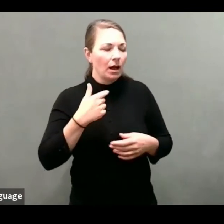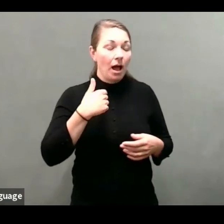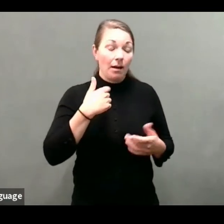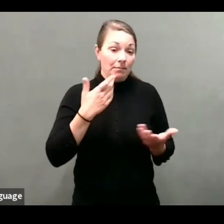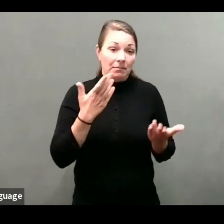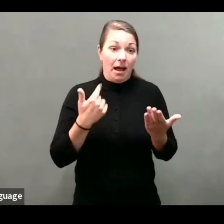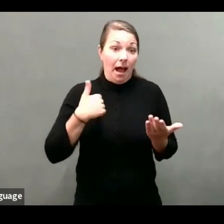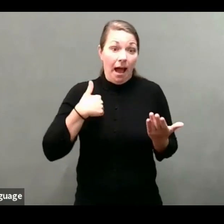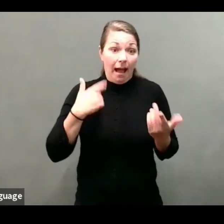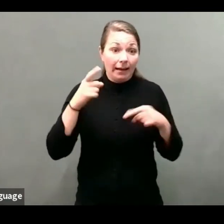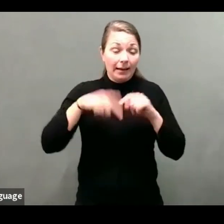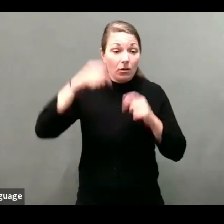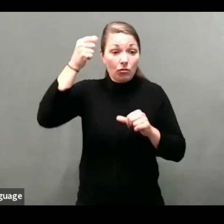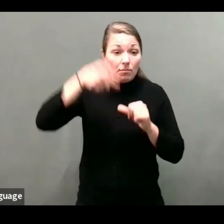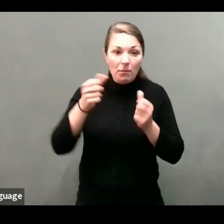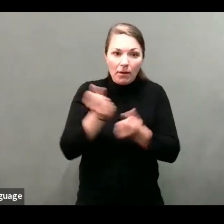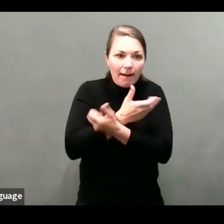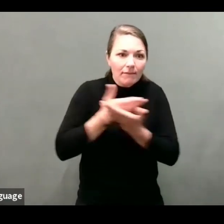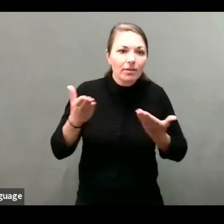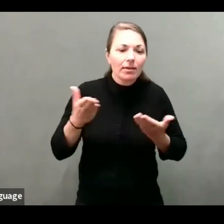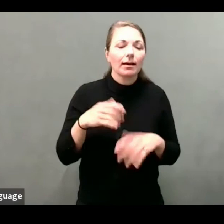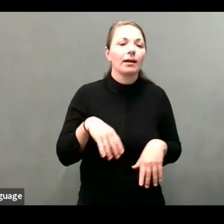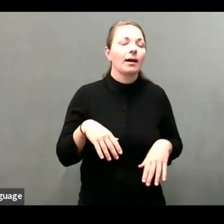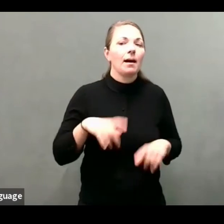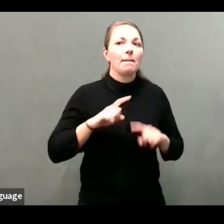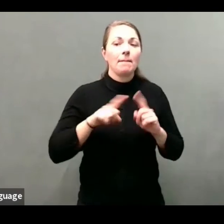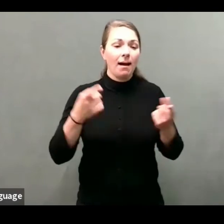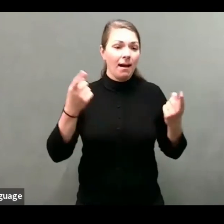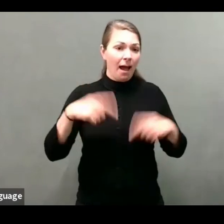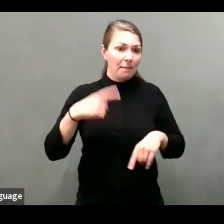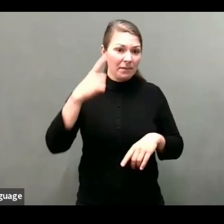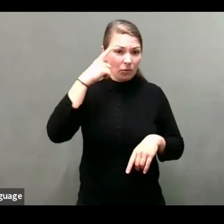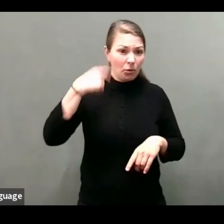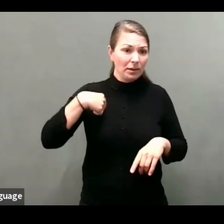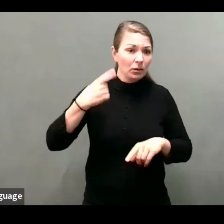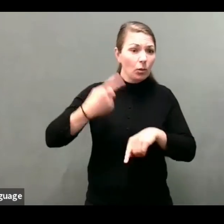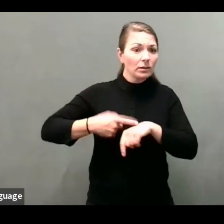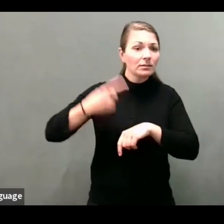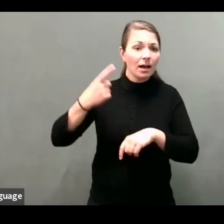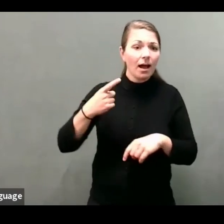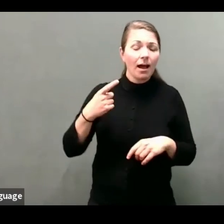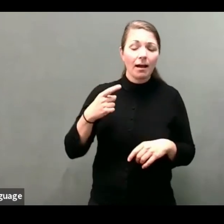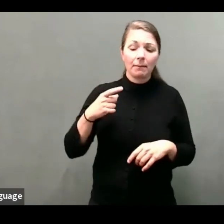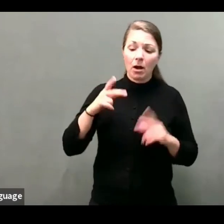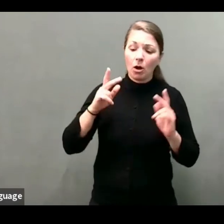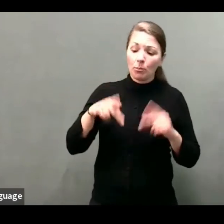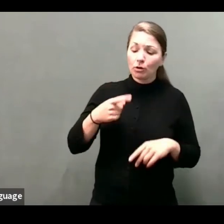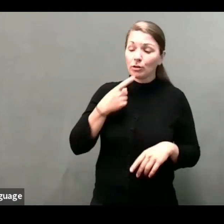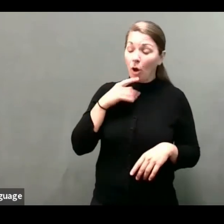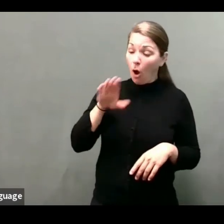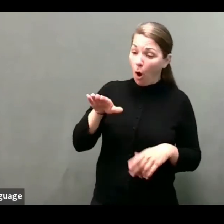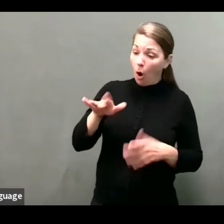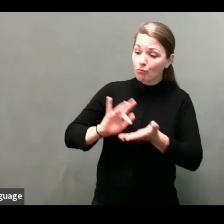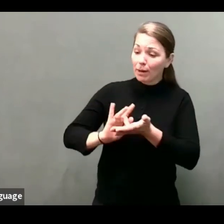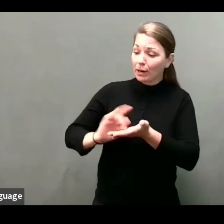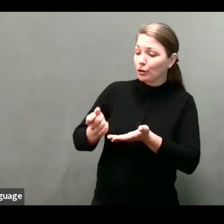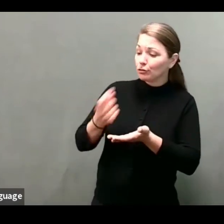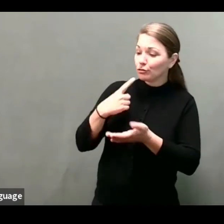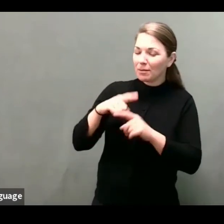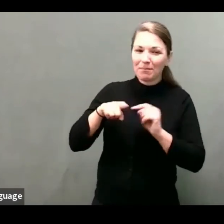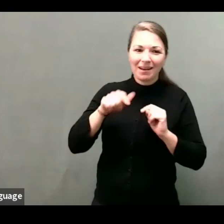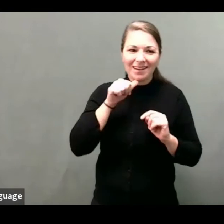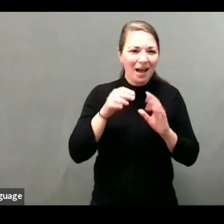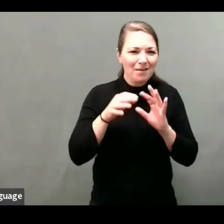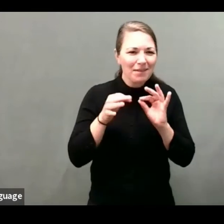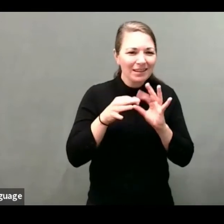have been in scenarios where a provider suggested HIV prophylactics, but didn't mention that it was a month-long process or something like that.